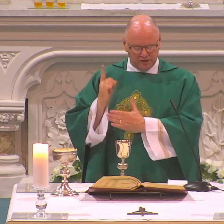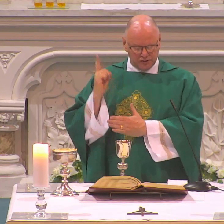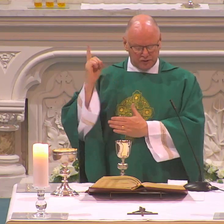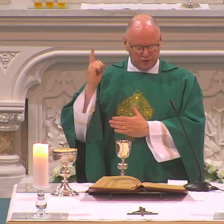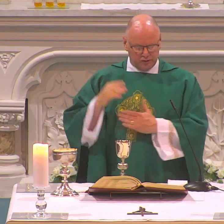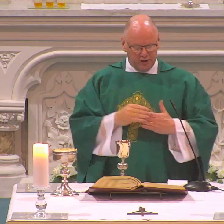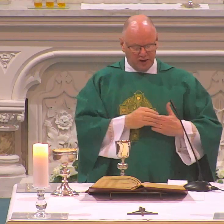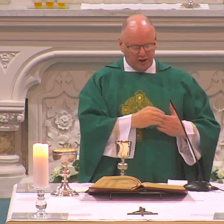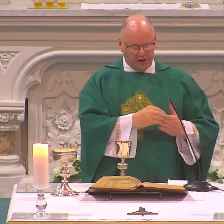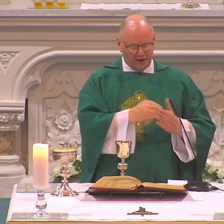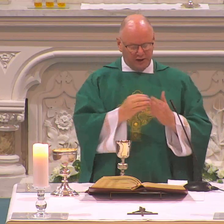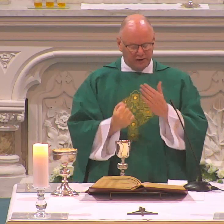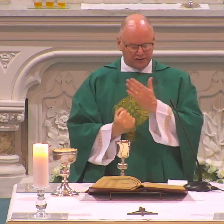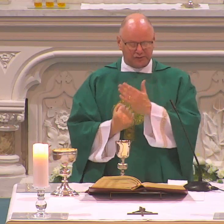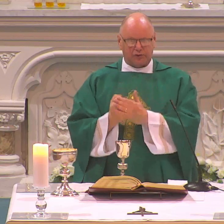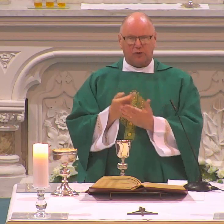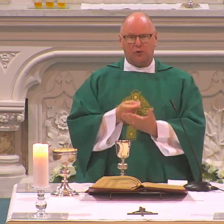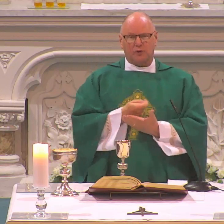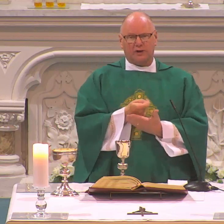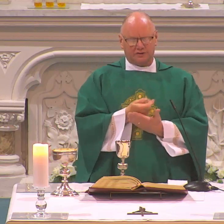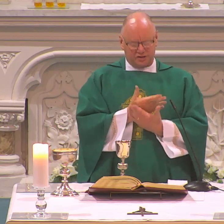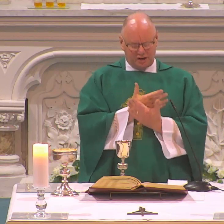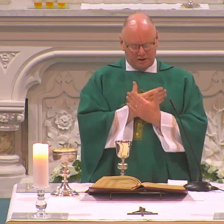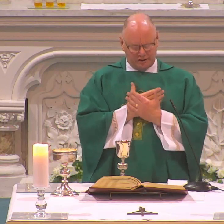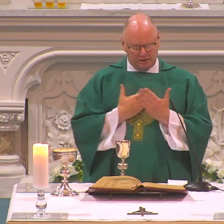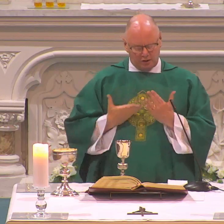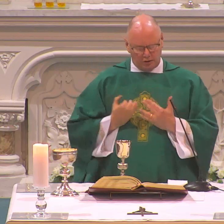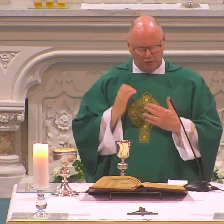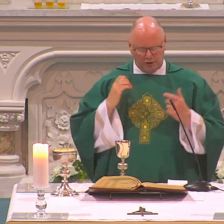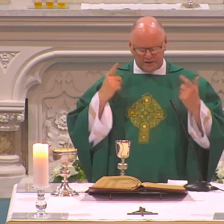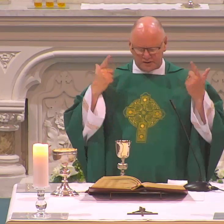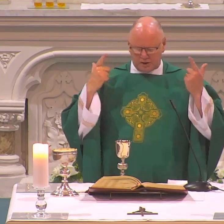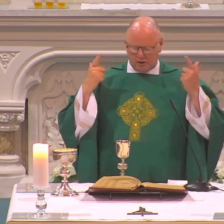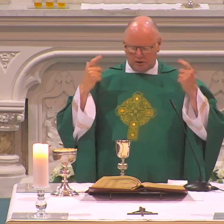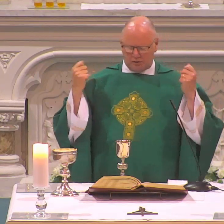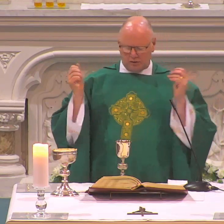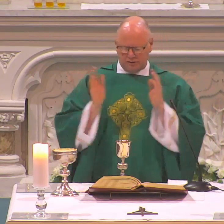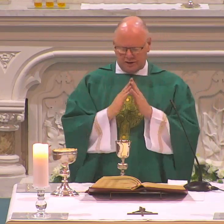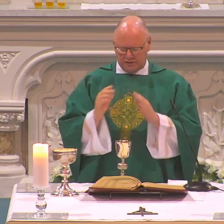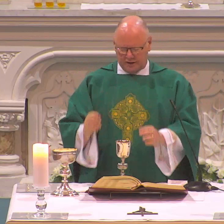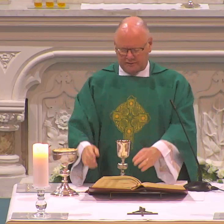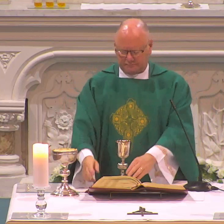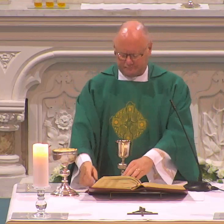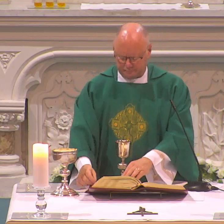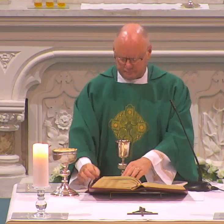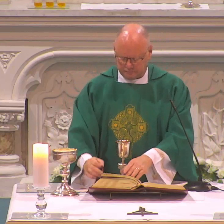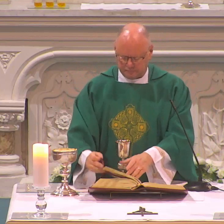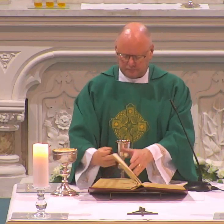oblation to you, and lead us to grow in charity. Through Christ our Lord. Amen.